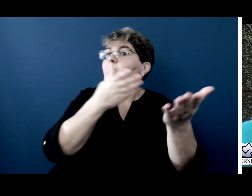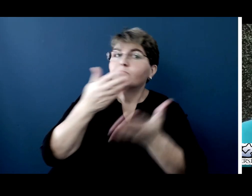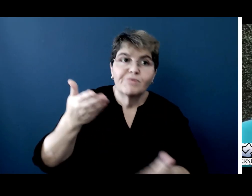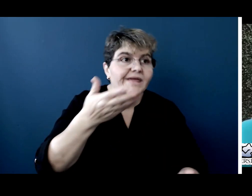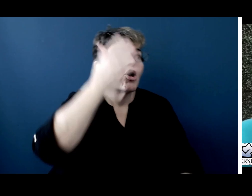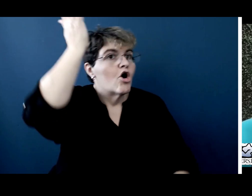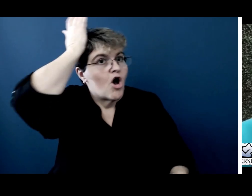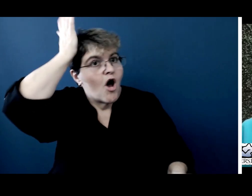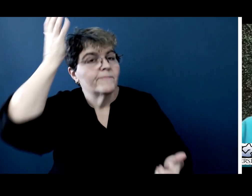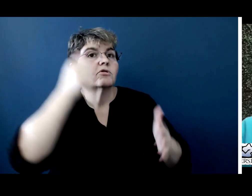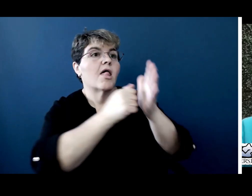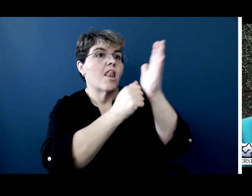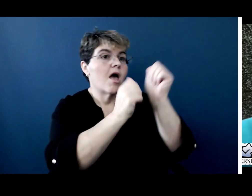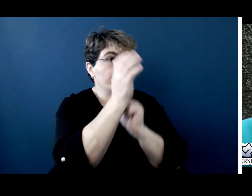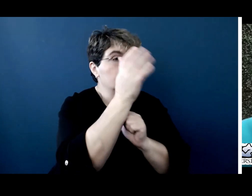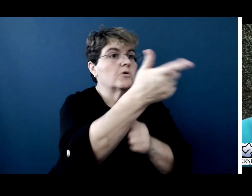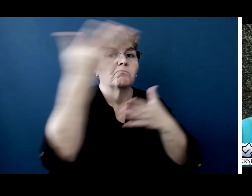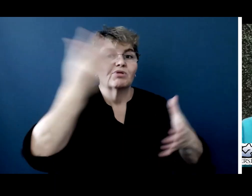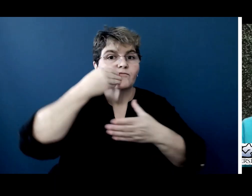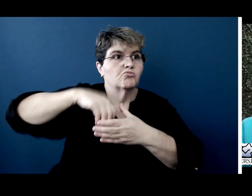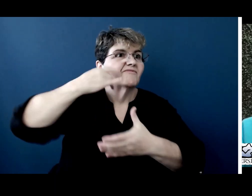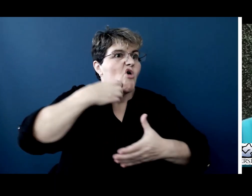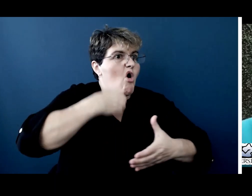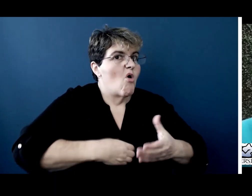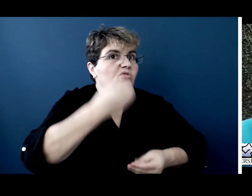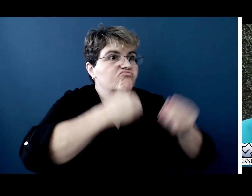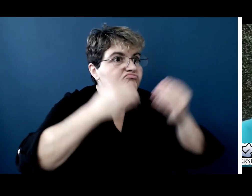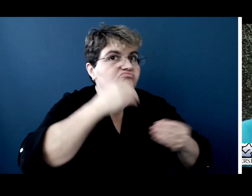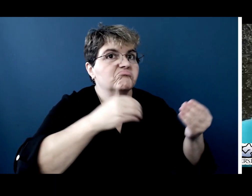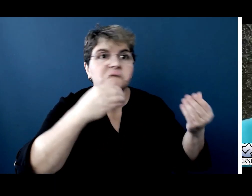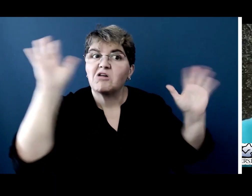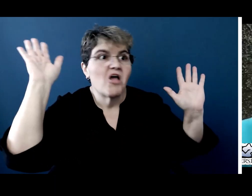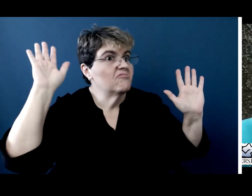TV. sure. Yeah, so anyway, Anyways, it's